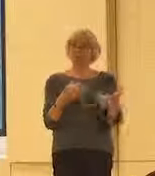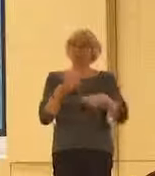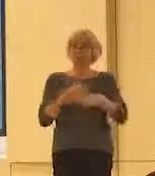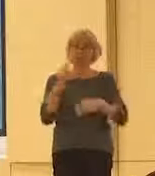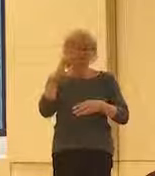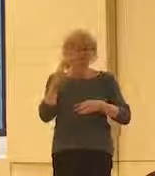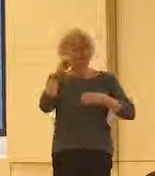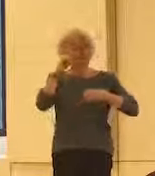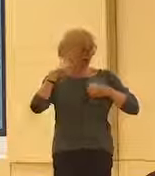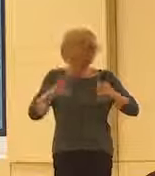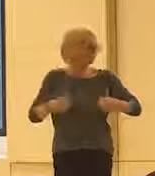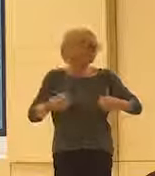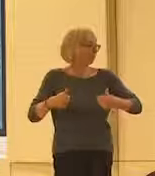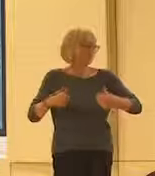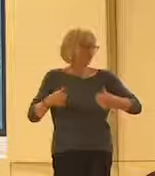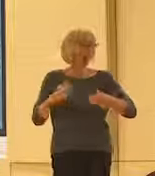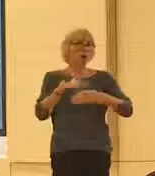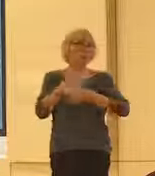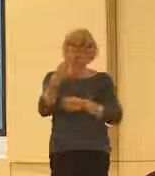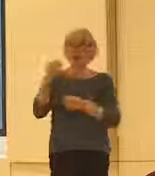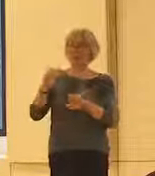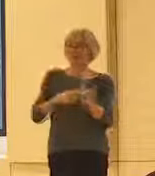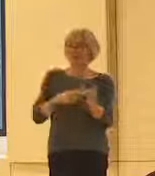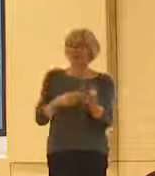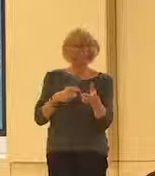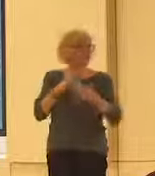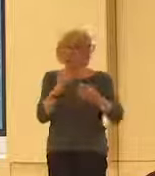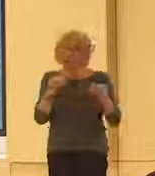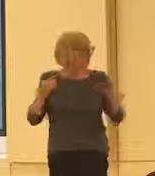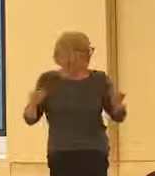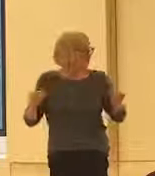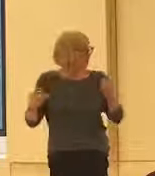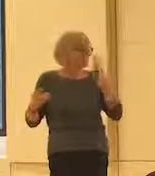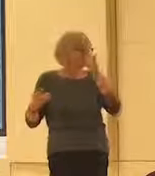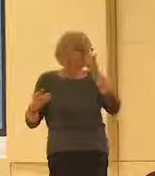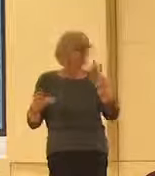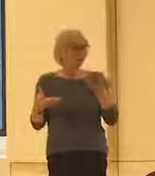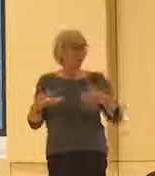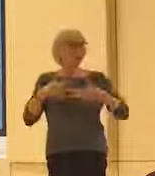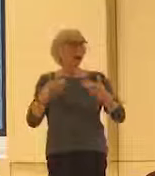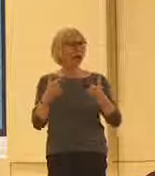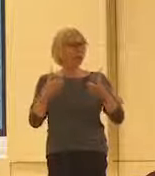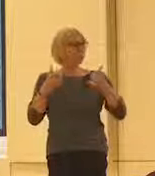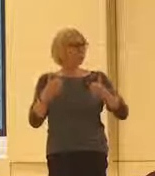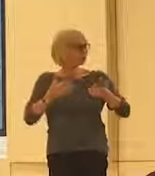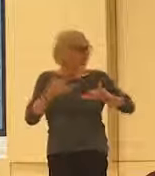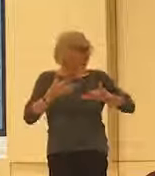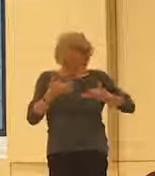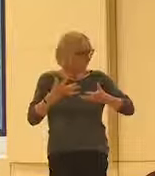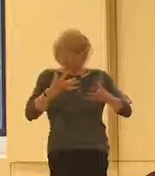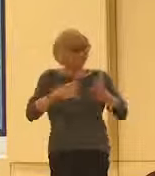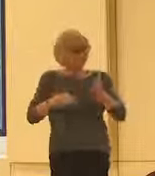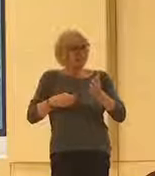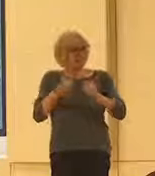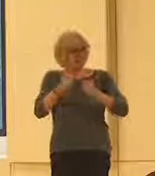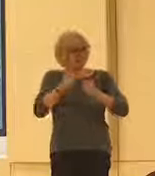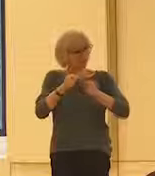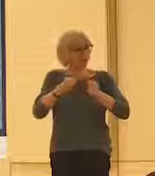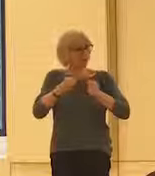years, and I've worked in deaf mental health in Birmingham, and I feel we've got good services.